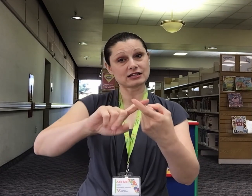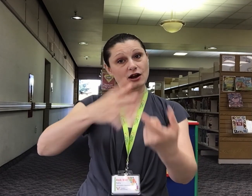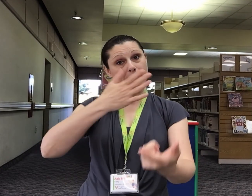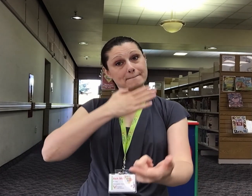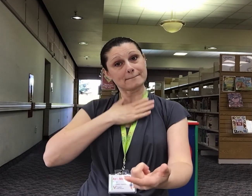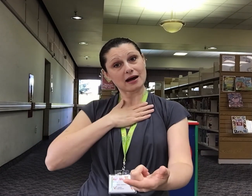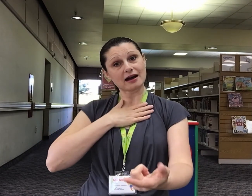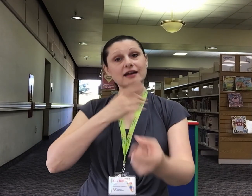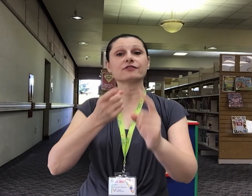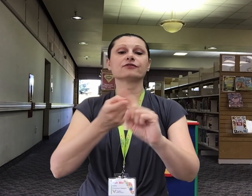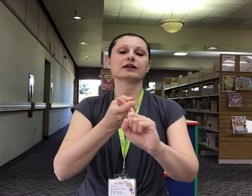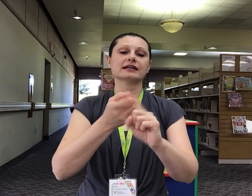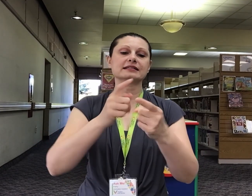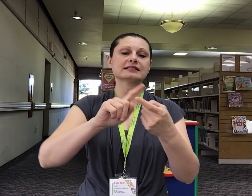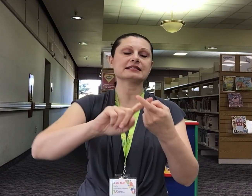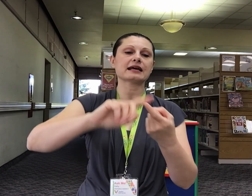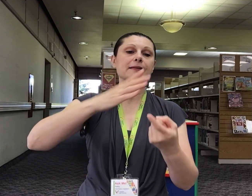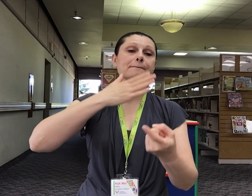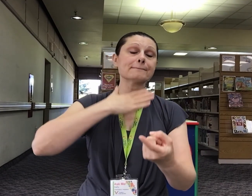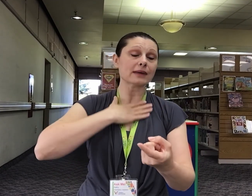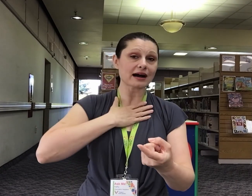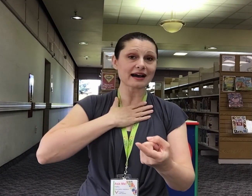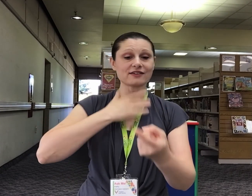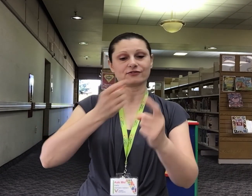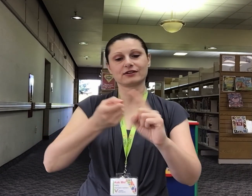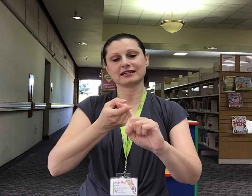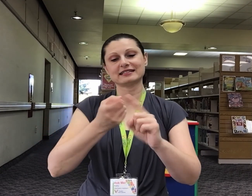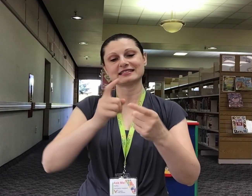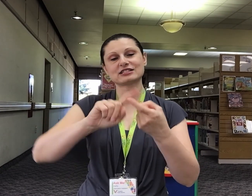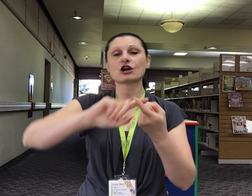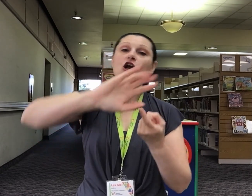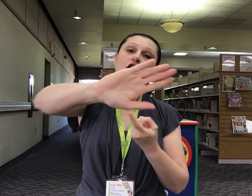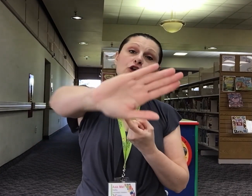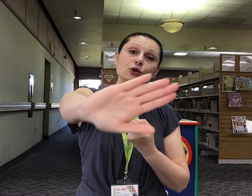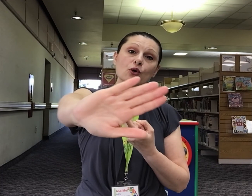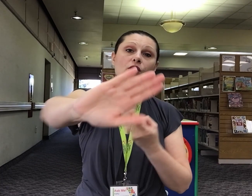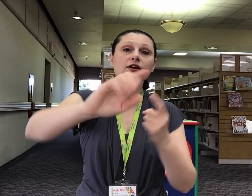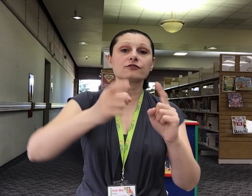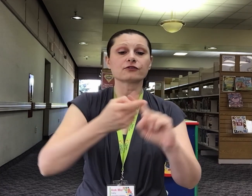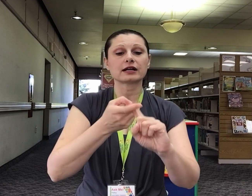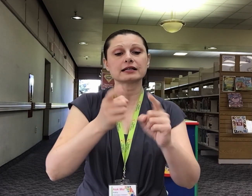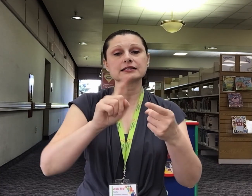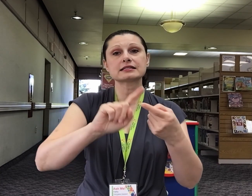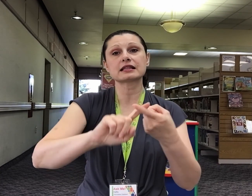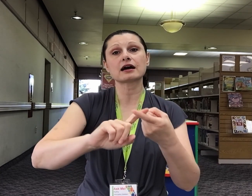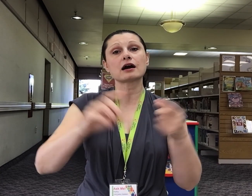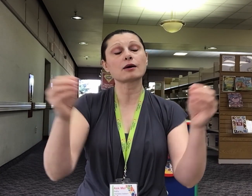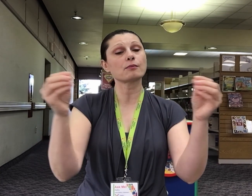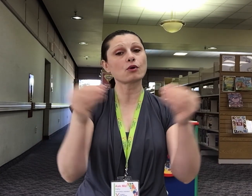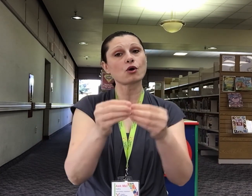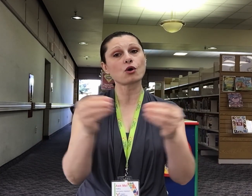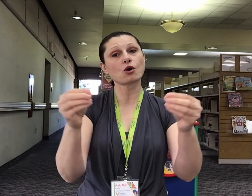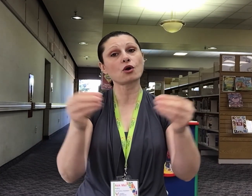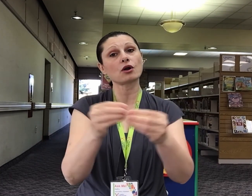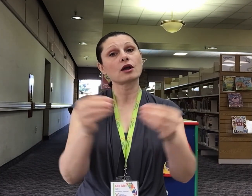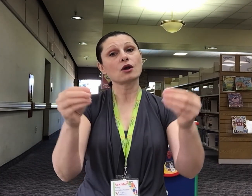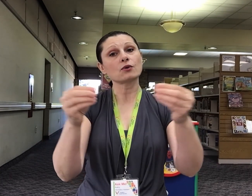are my friends, and my friends are your friends. The more we